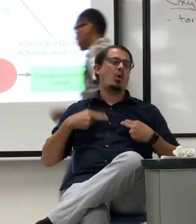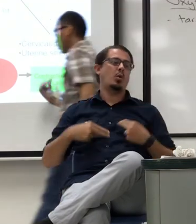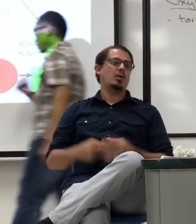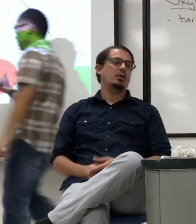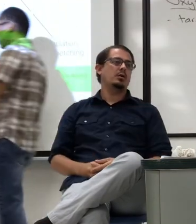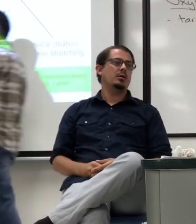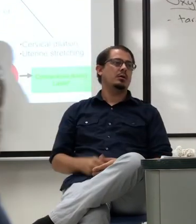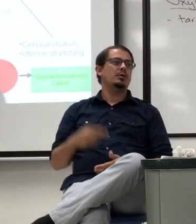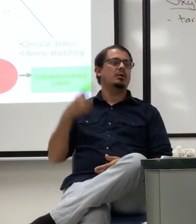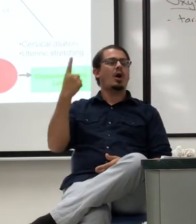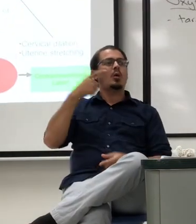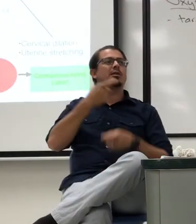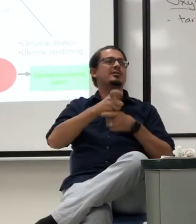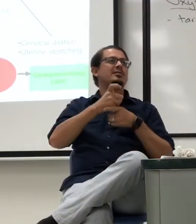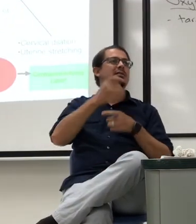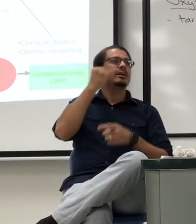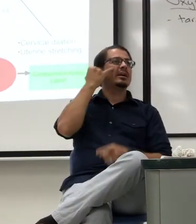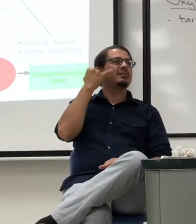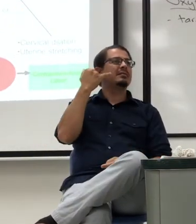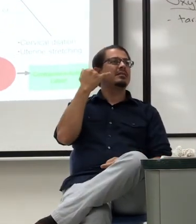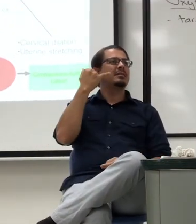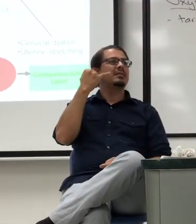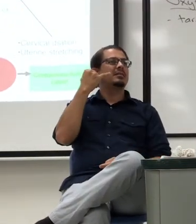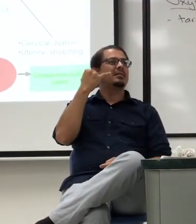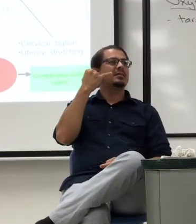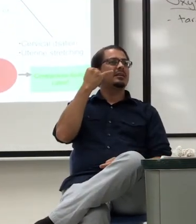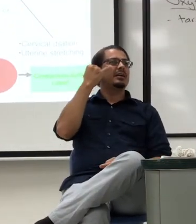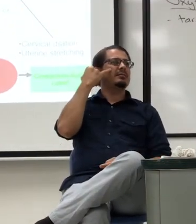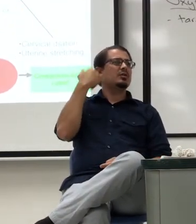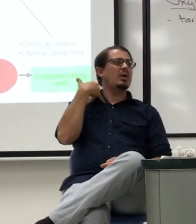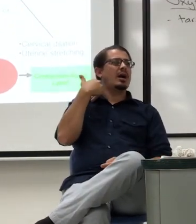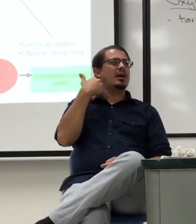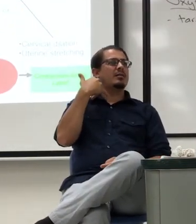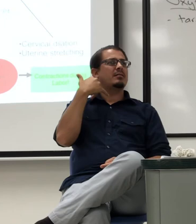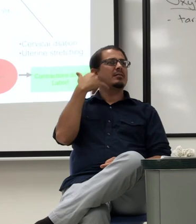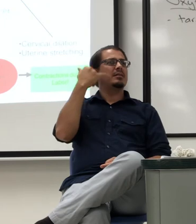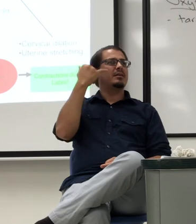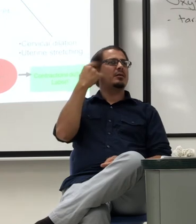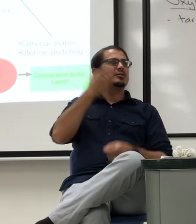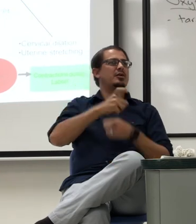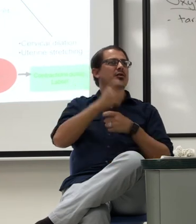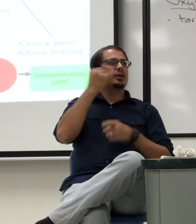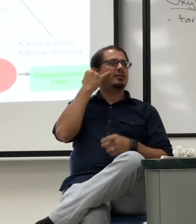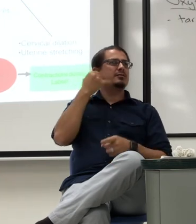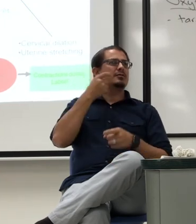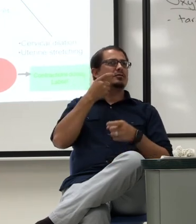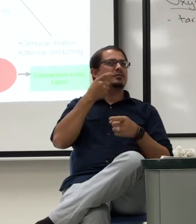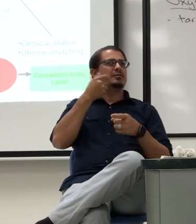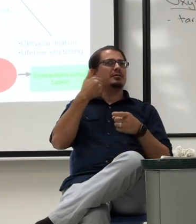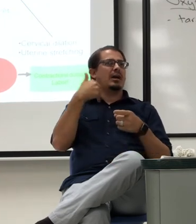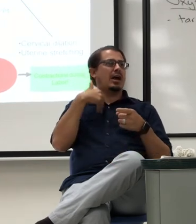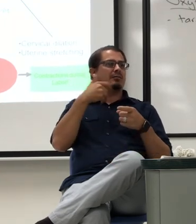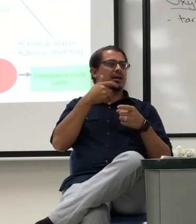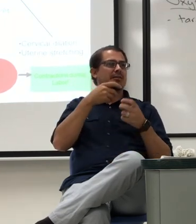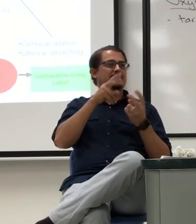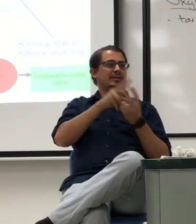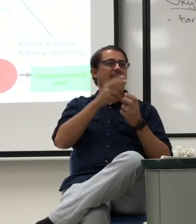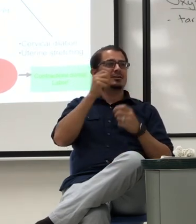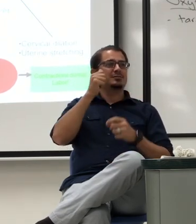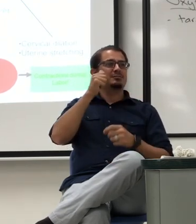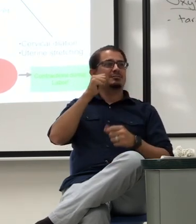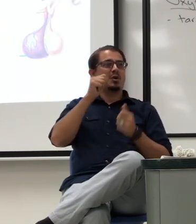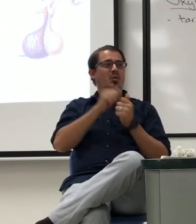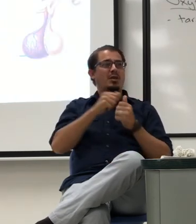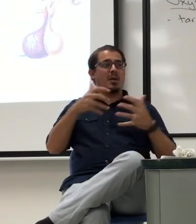I always jokingly say, if you have sex with your pregnant wife, you're risking a squirt in the face. Right? Because, well, think about it.